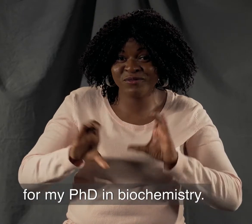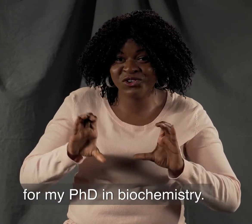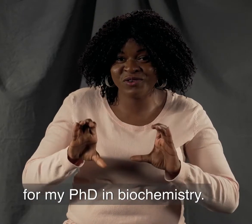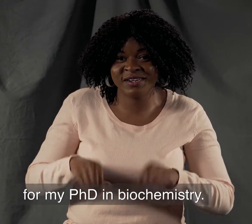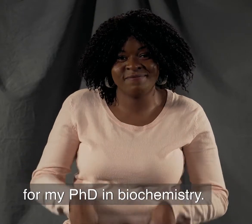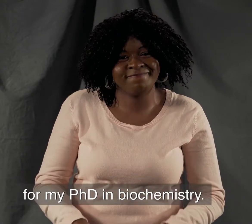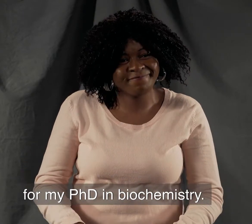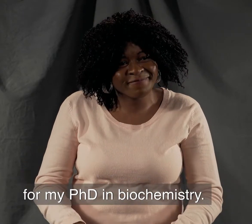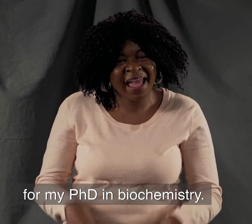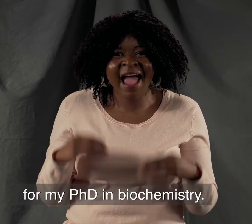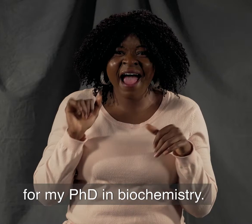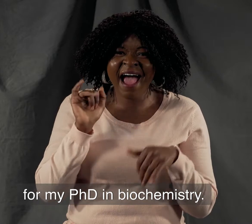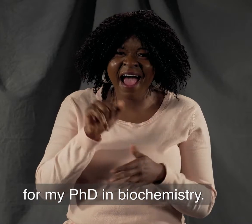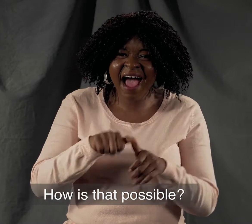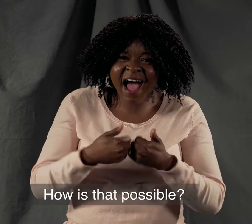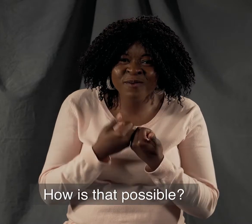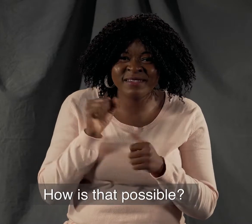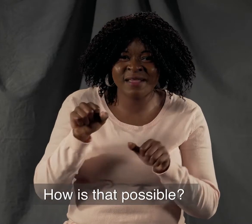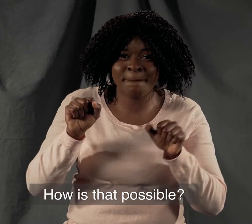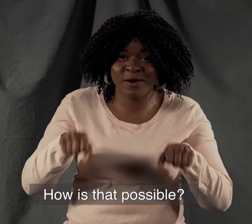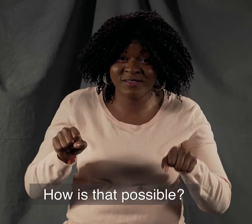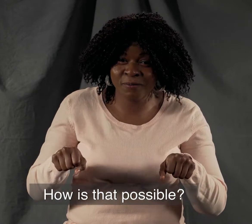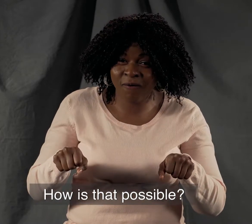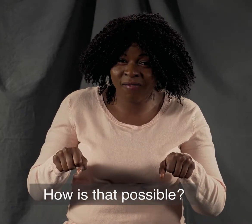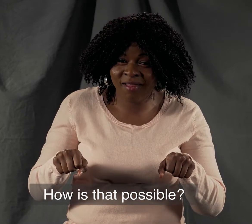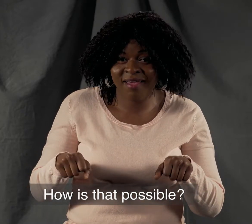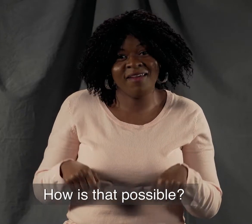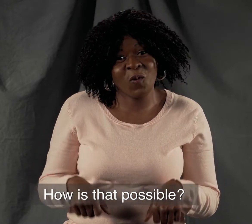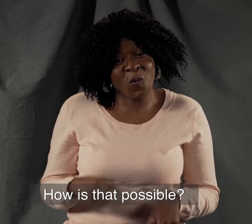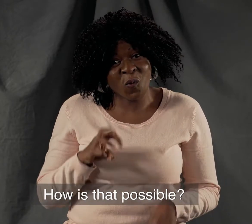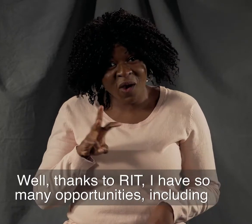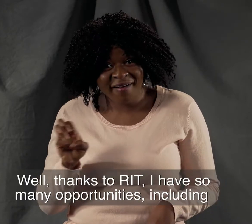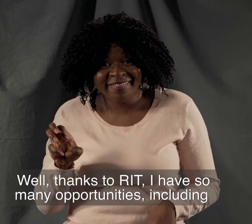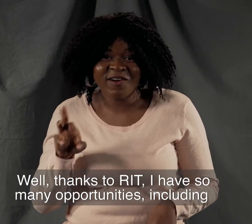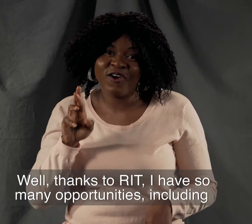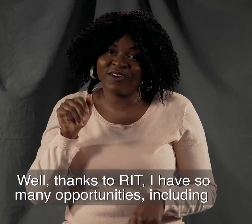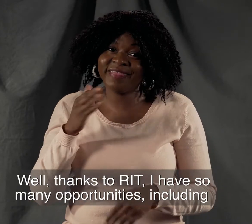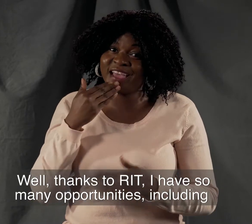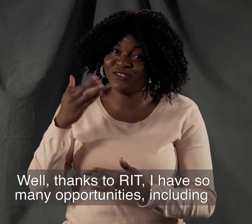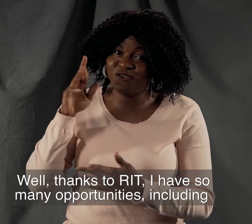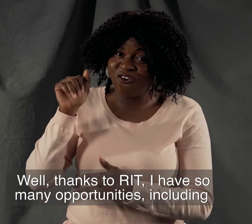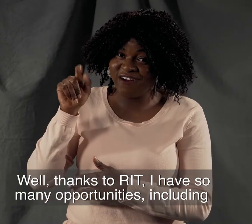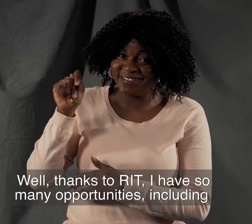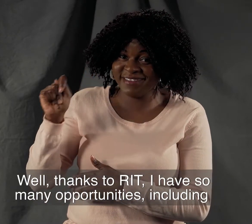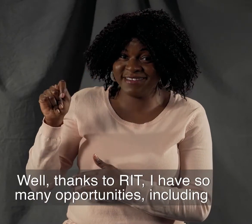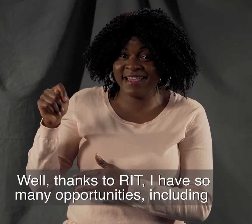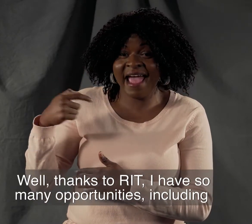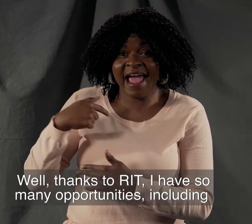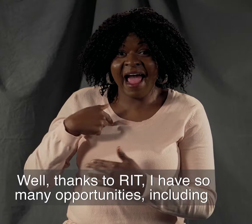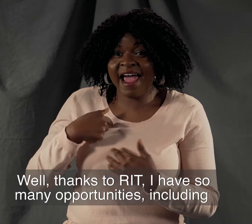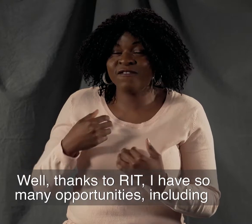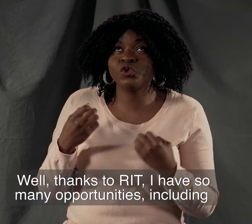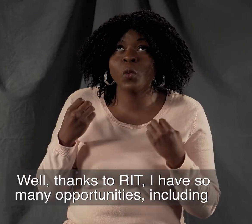biochemistry. How is that possible? Well, thanks to RIT, I have so